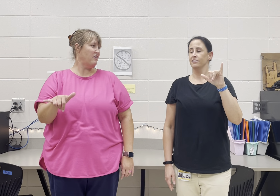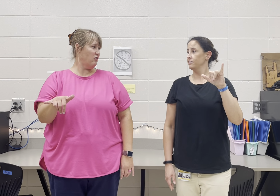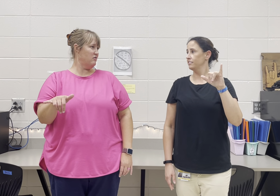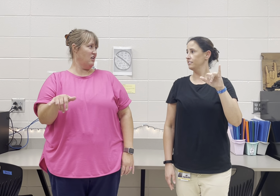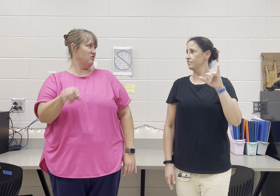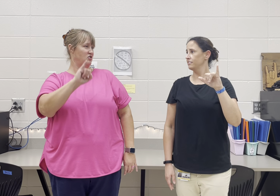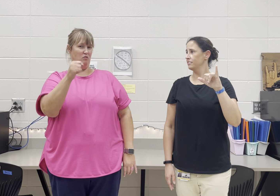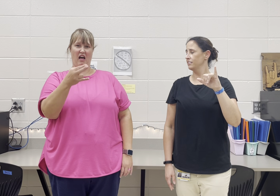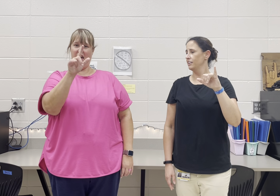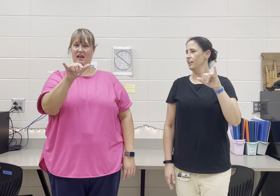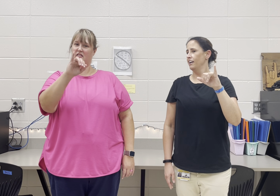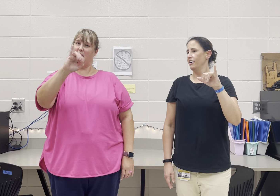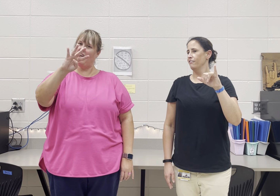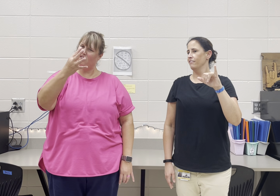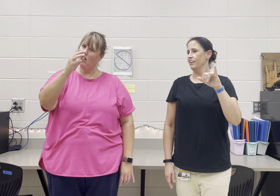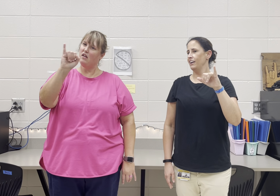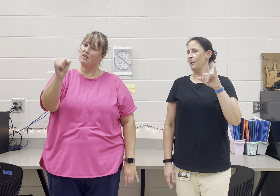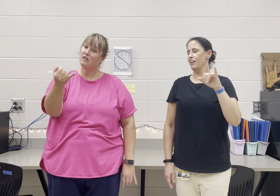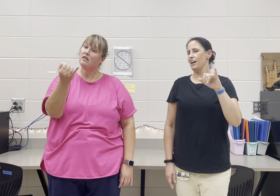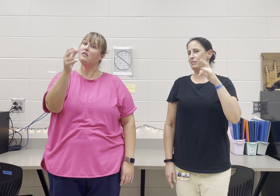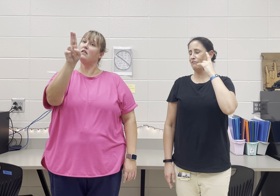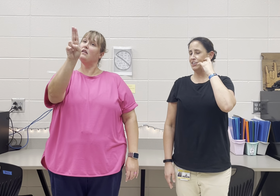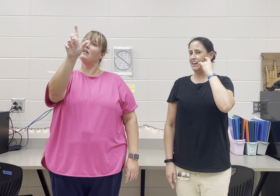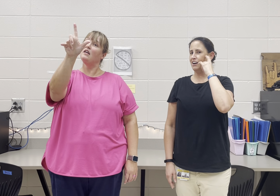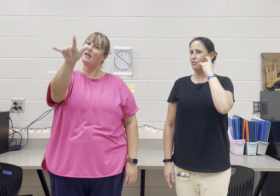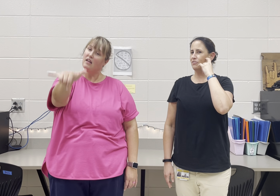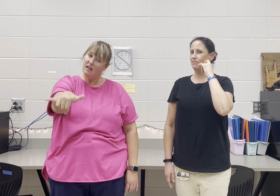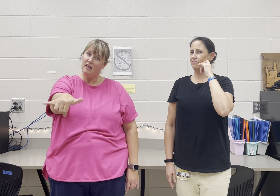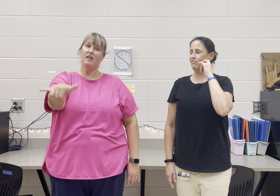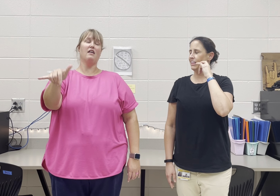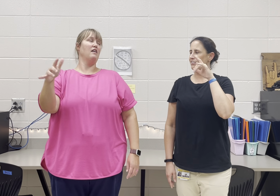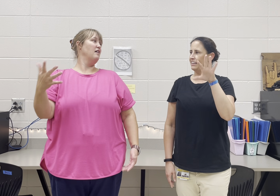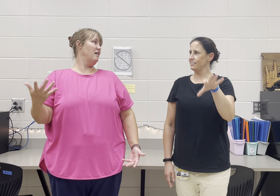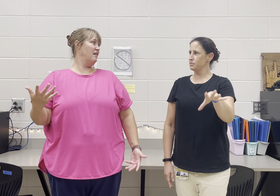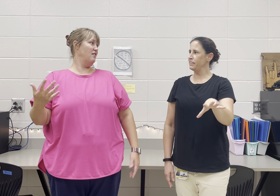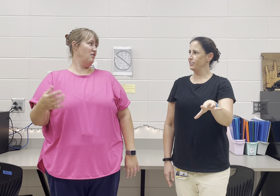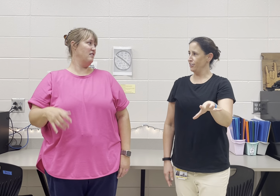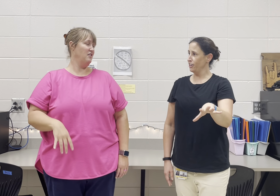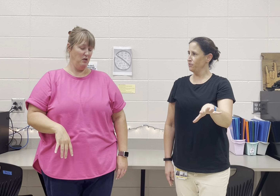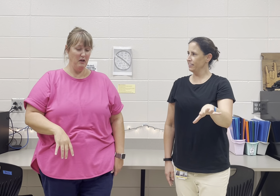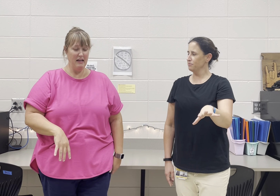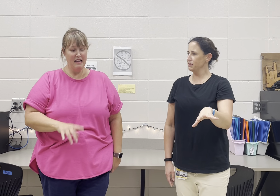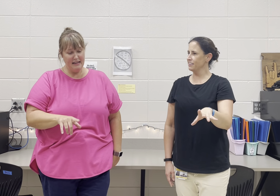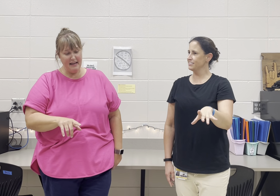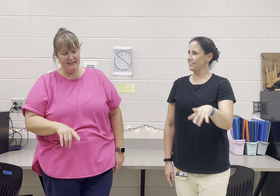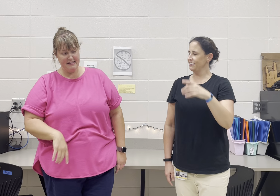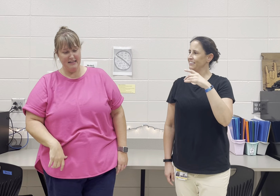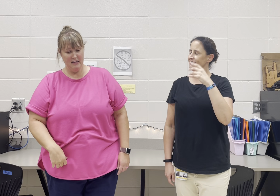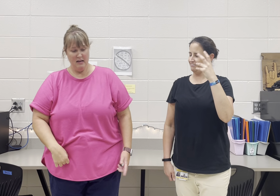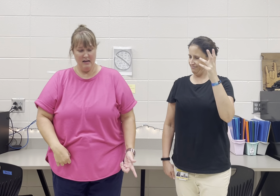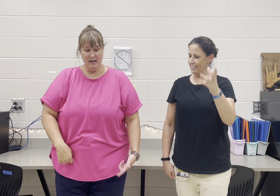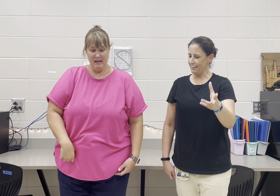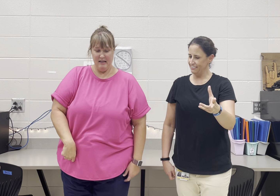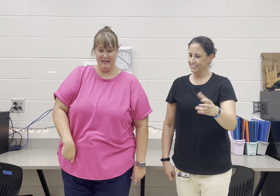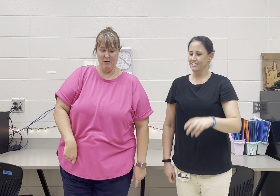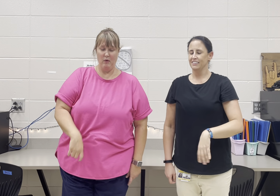those letters in July? It has to be like. I mean, for now, they're at the speed they're going because Yes. yeah. So way more